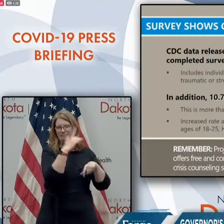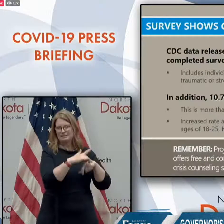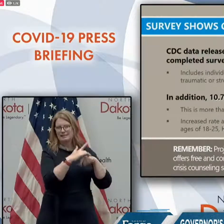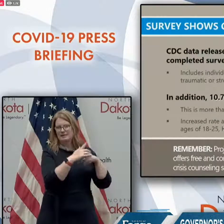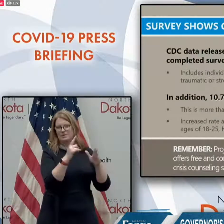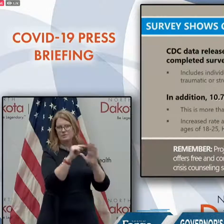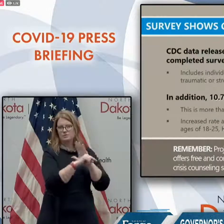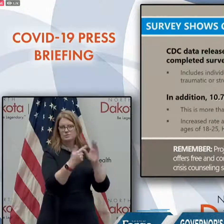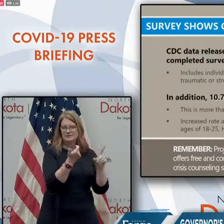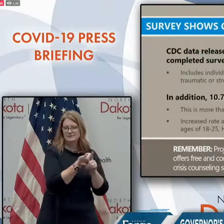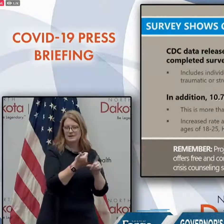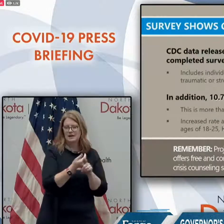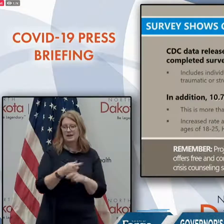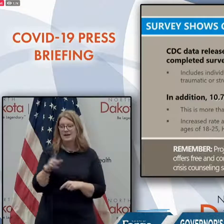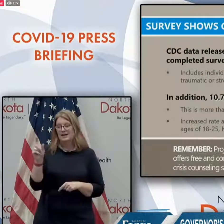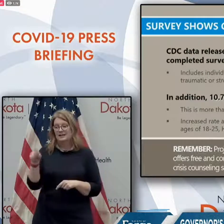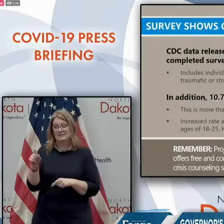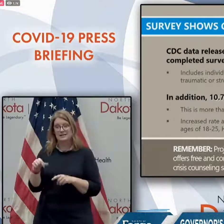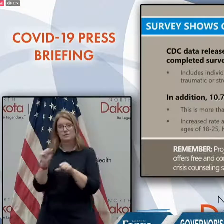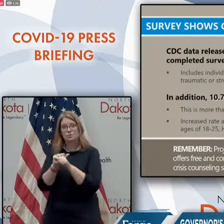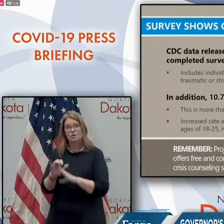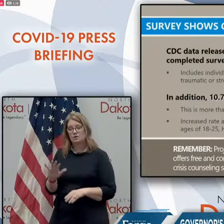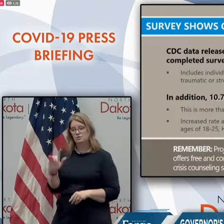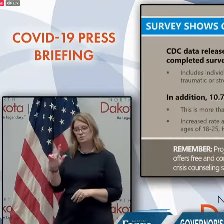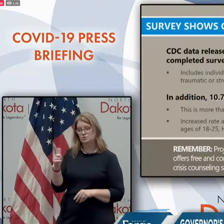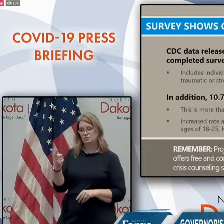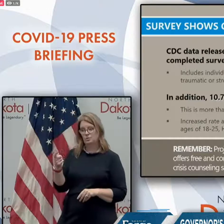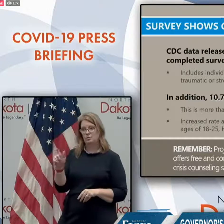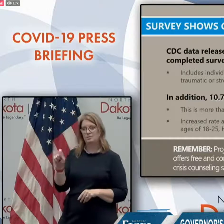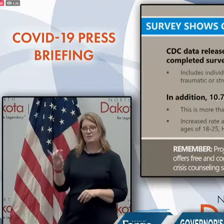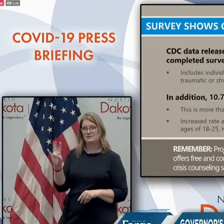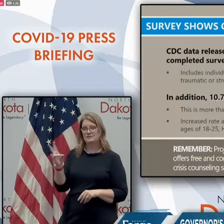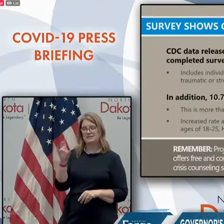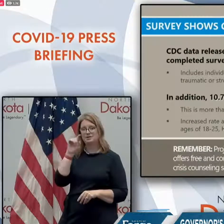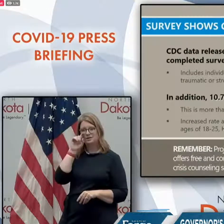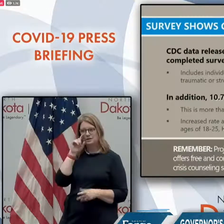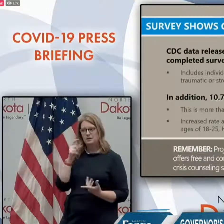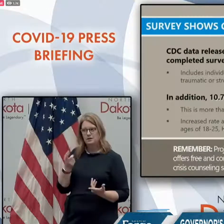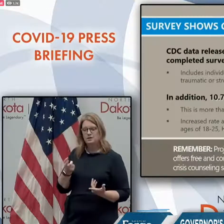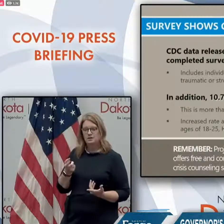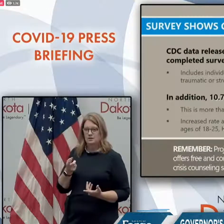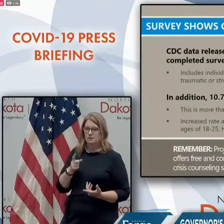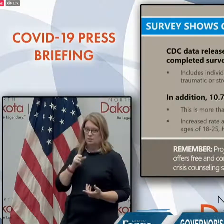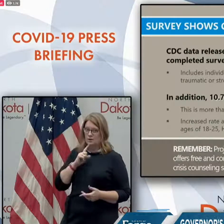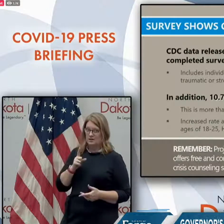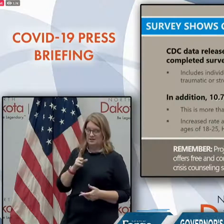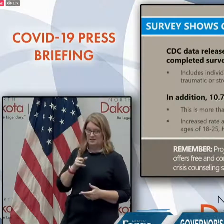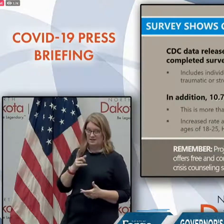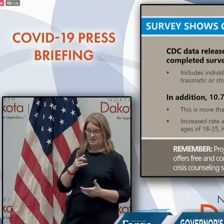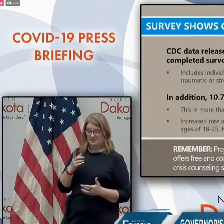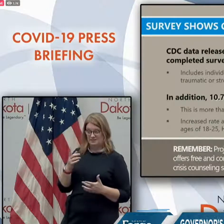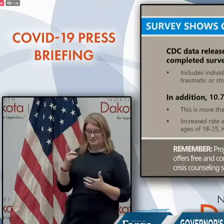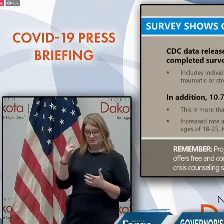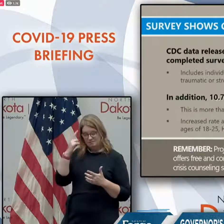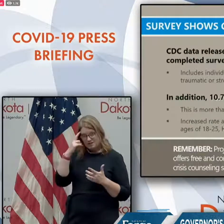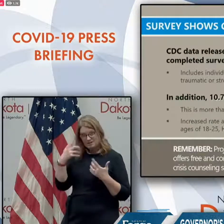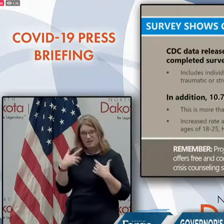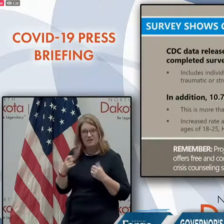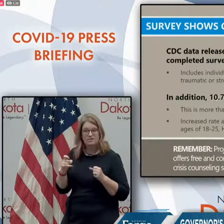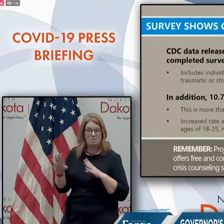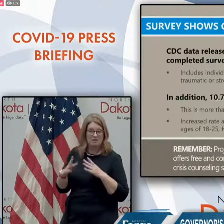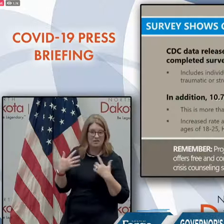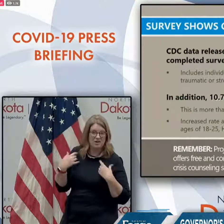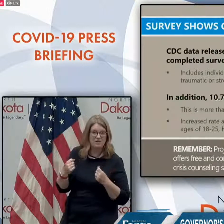that were working throughout this whole event, 21.7%. So these high rates of mental and behavioral health conditions and